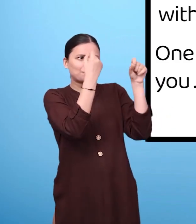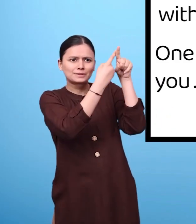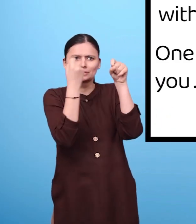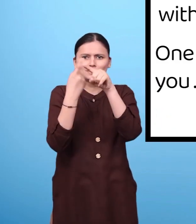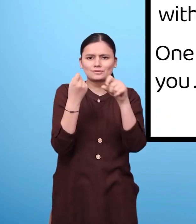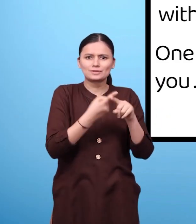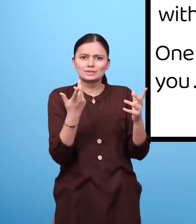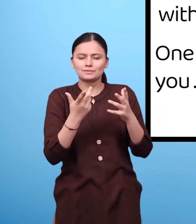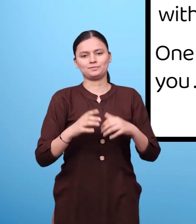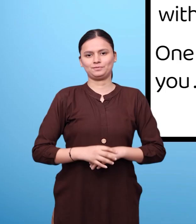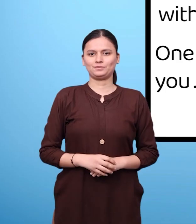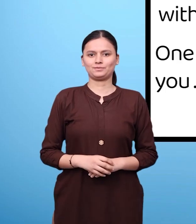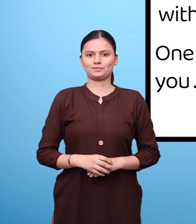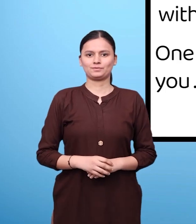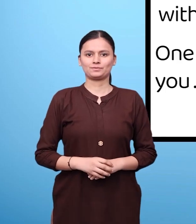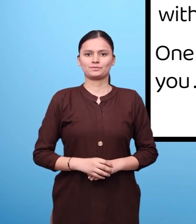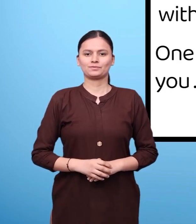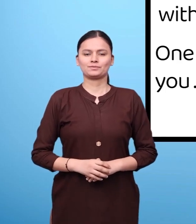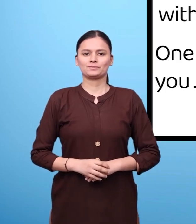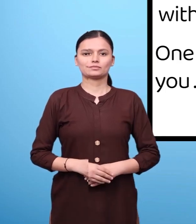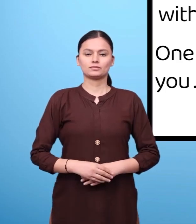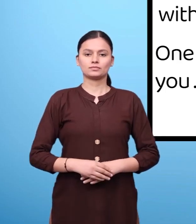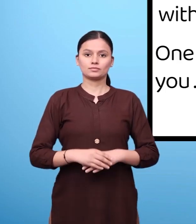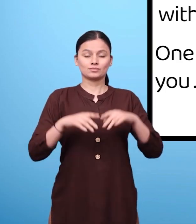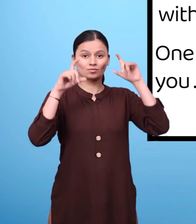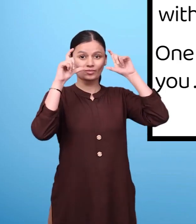1 has been done for you.